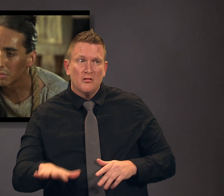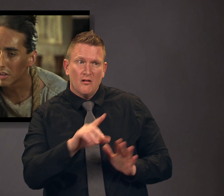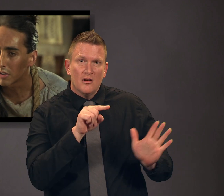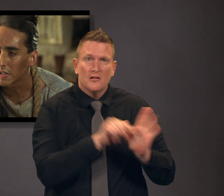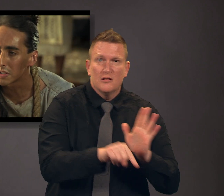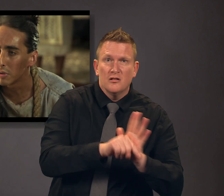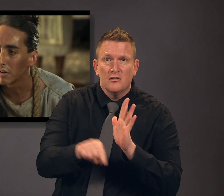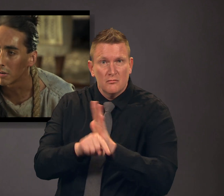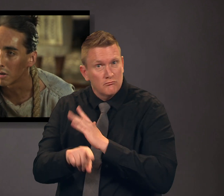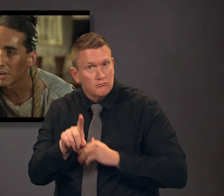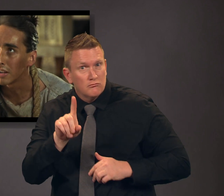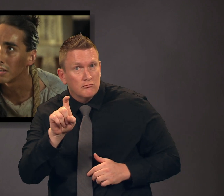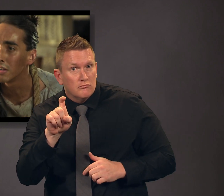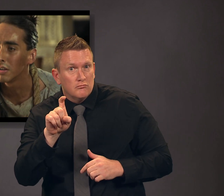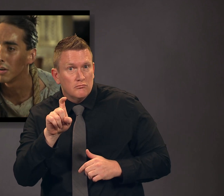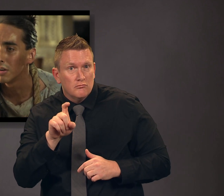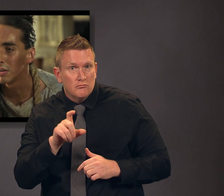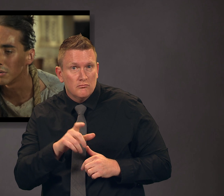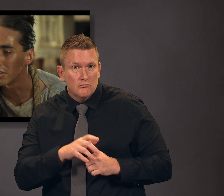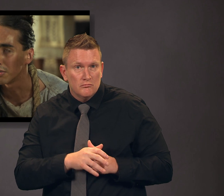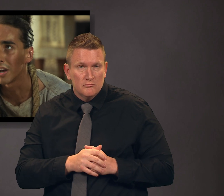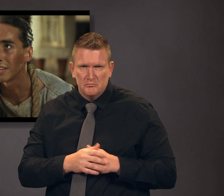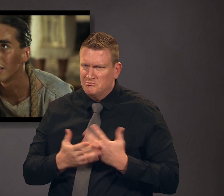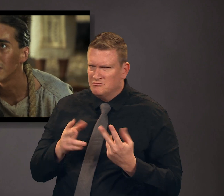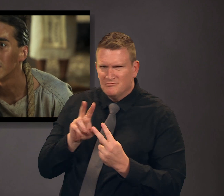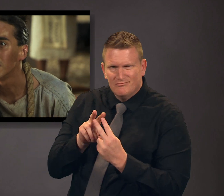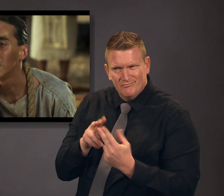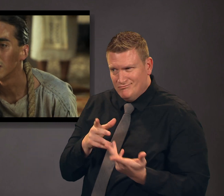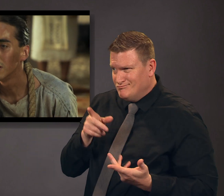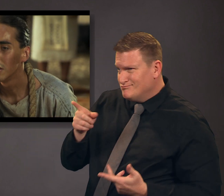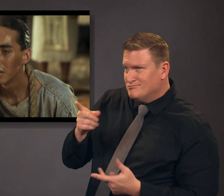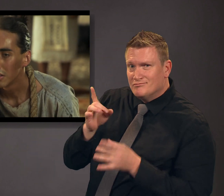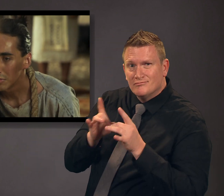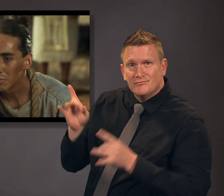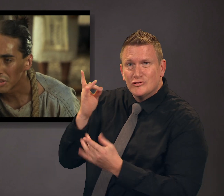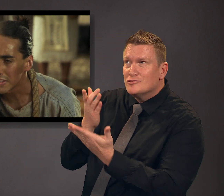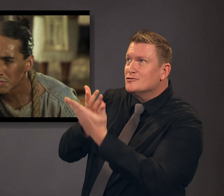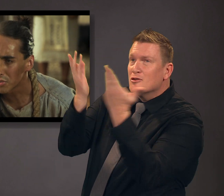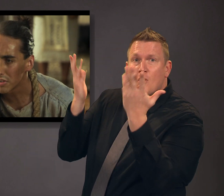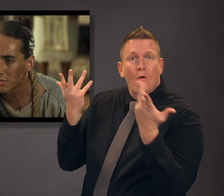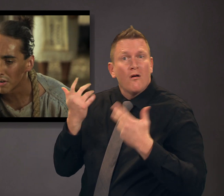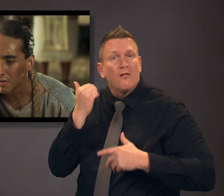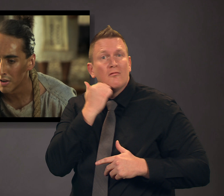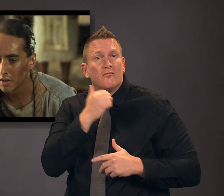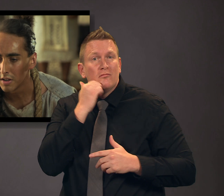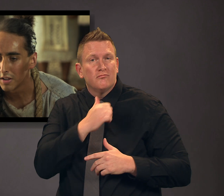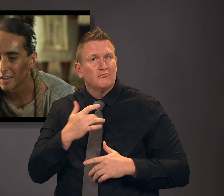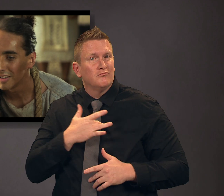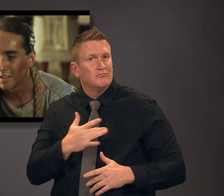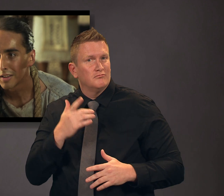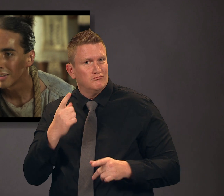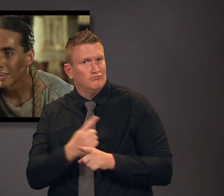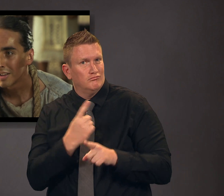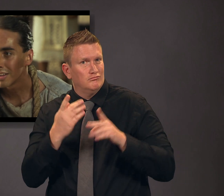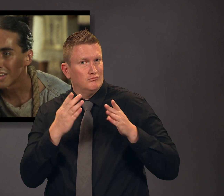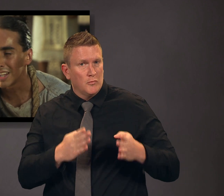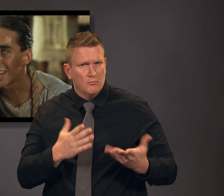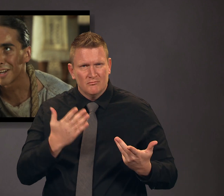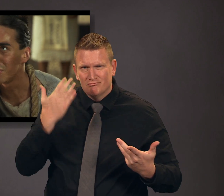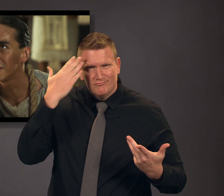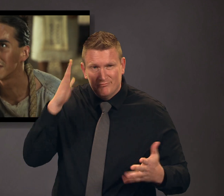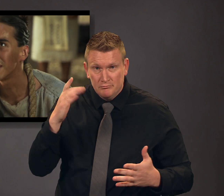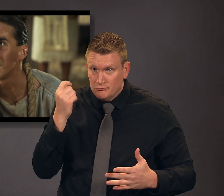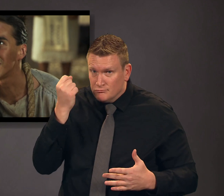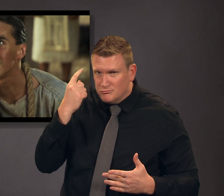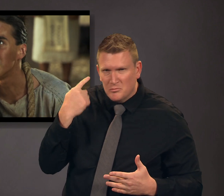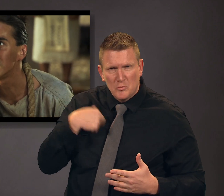Whether he be the great spirit or a man, we know not. But this much we do know, that he